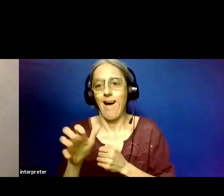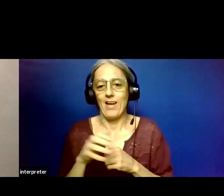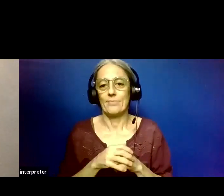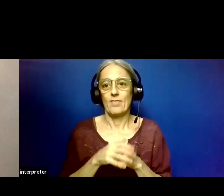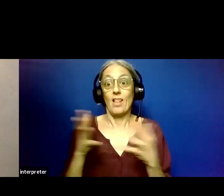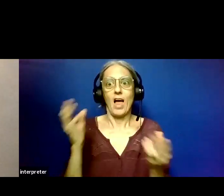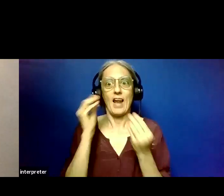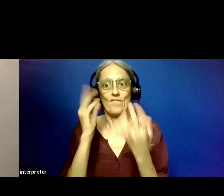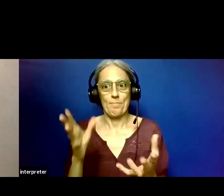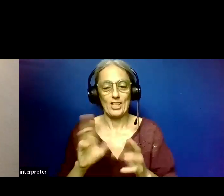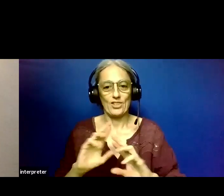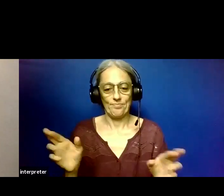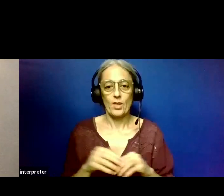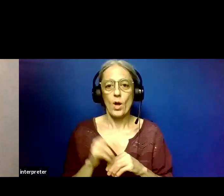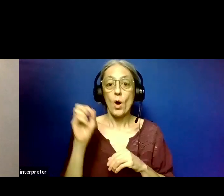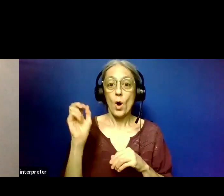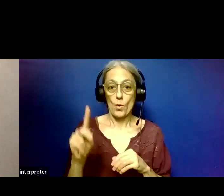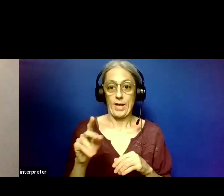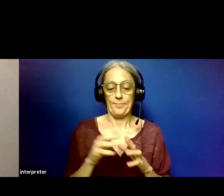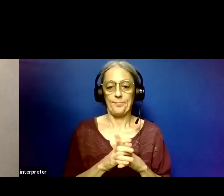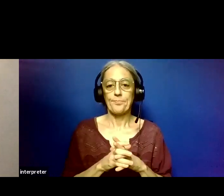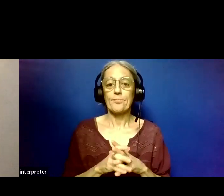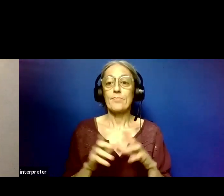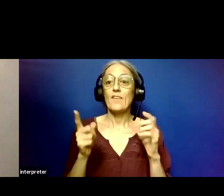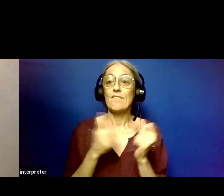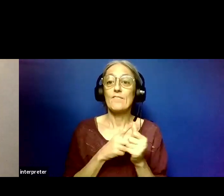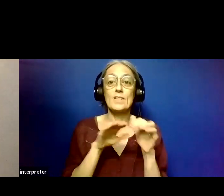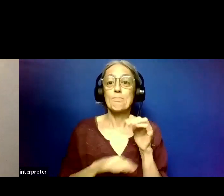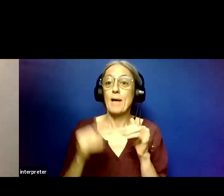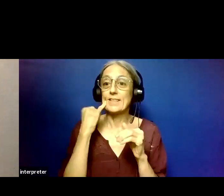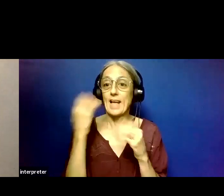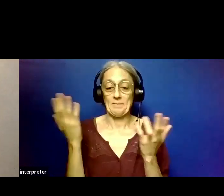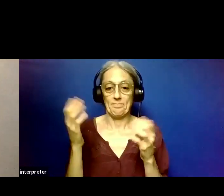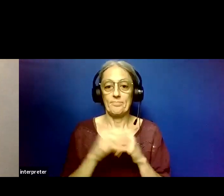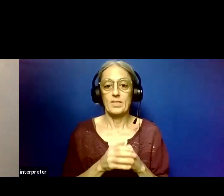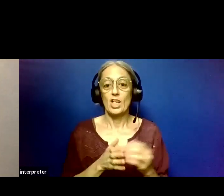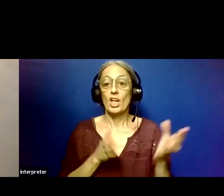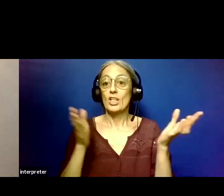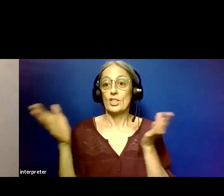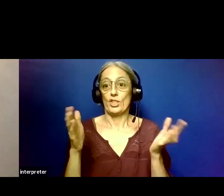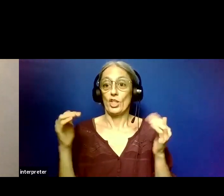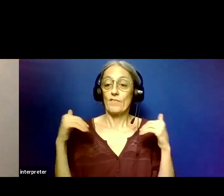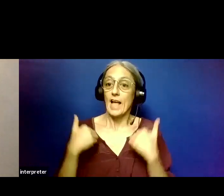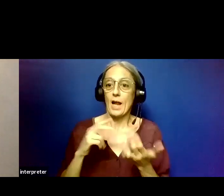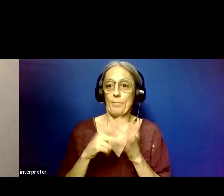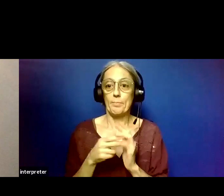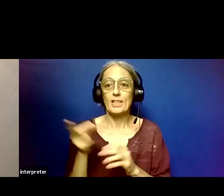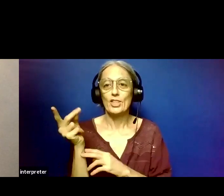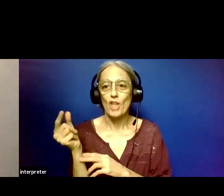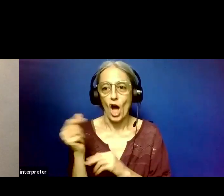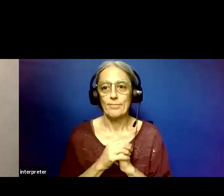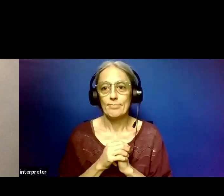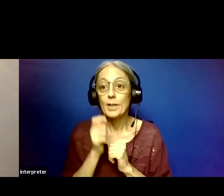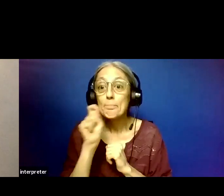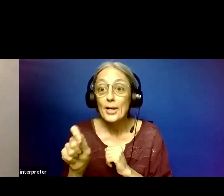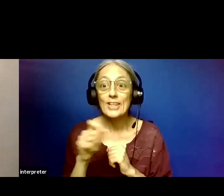Okay, so first, the basics. A service animal is a dog,